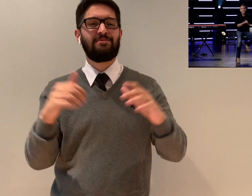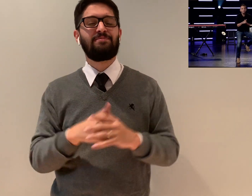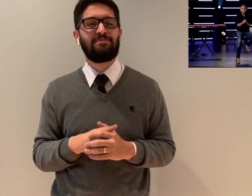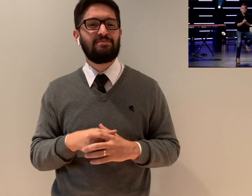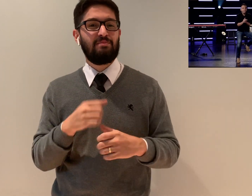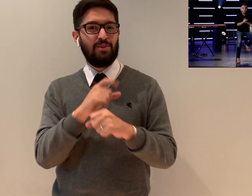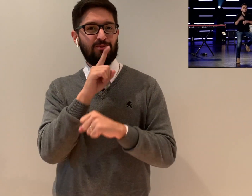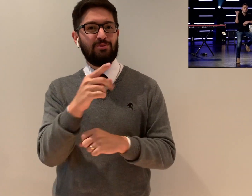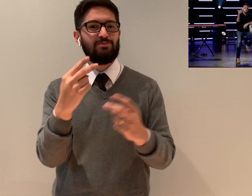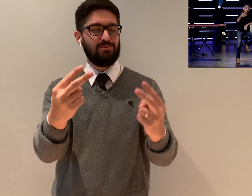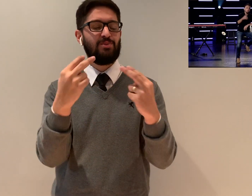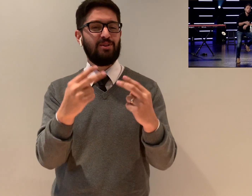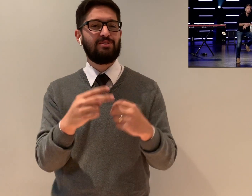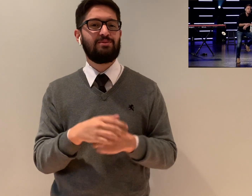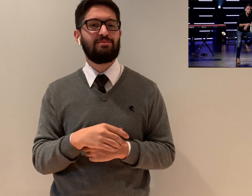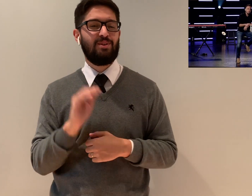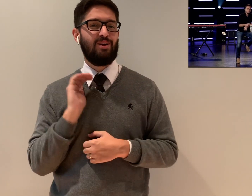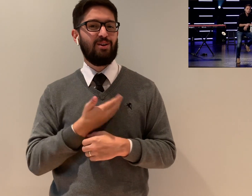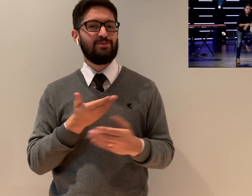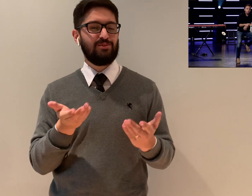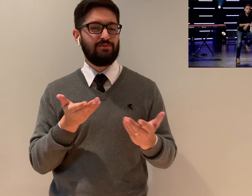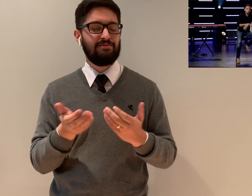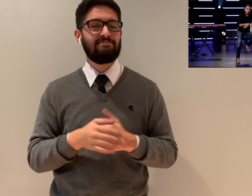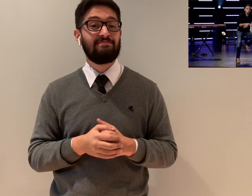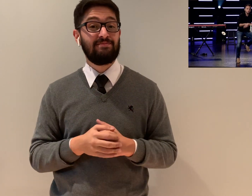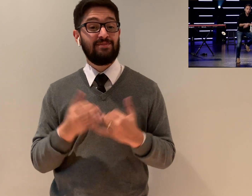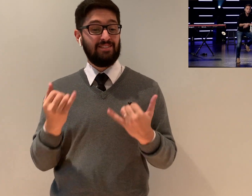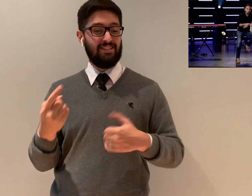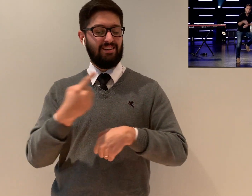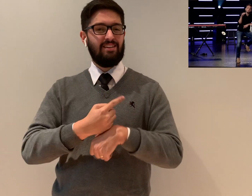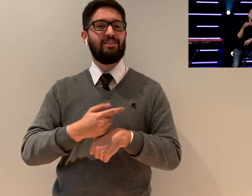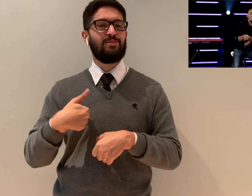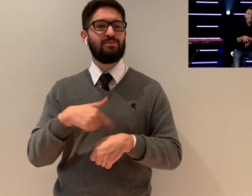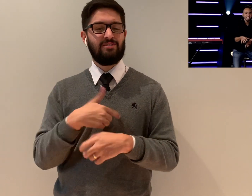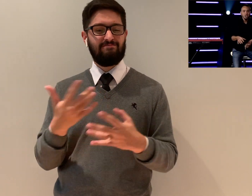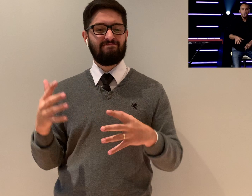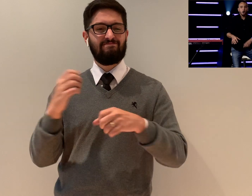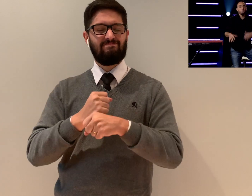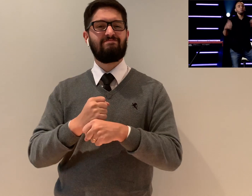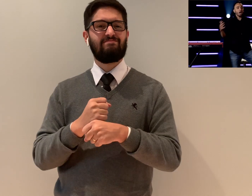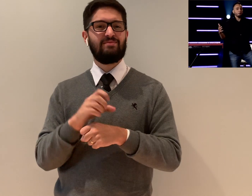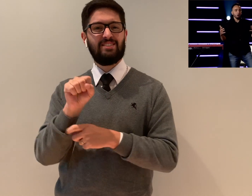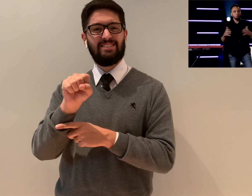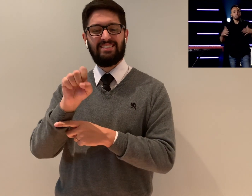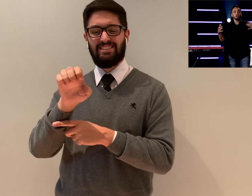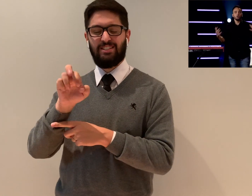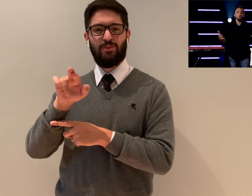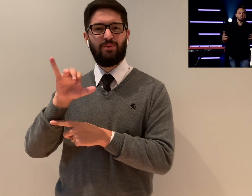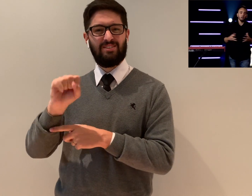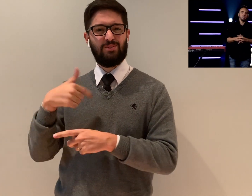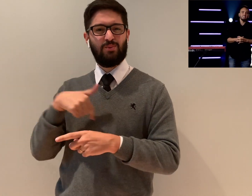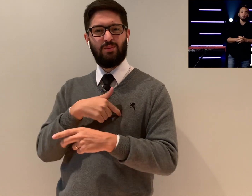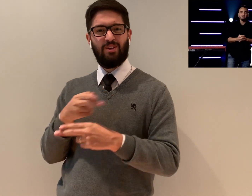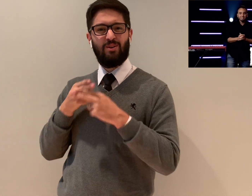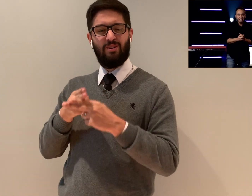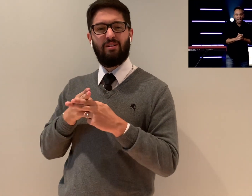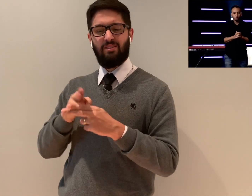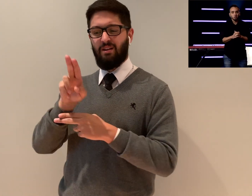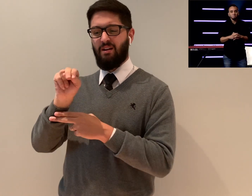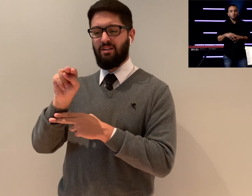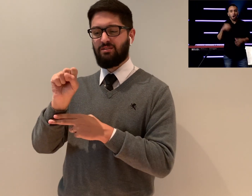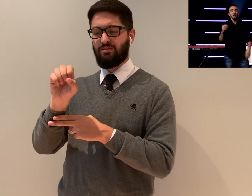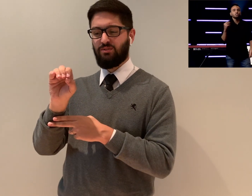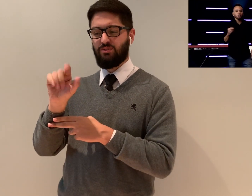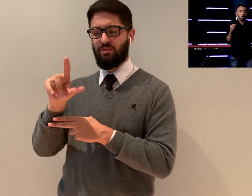get loud. Make sure that you're tuning in to our services. Well, today we wrap up. We conclude a series that we've